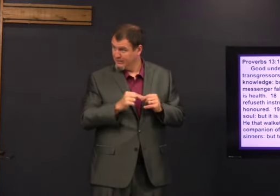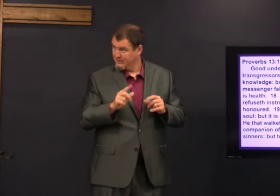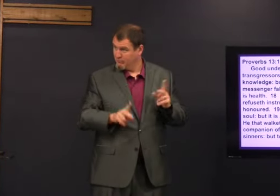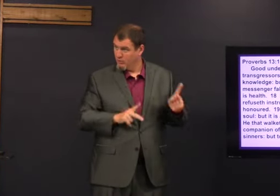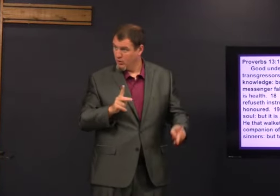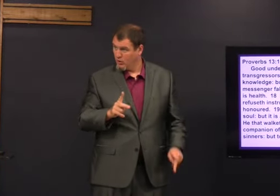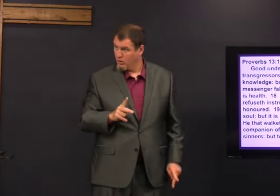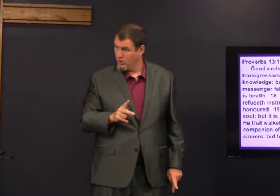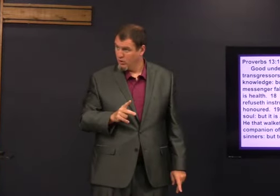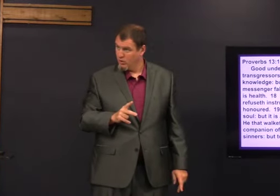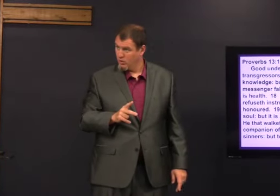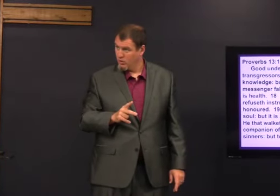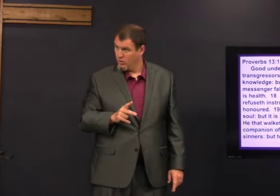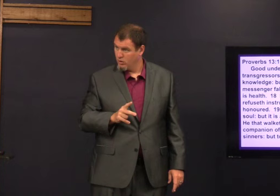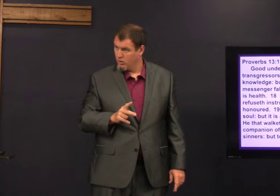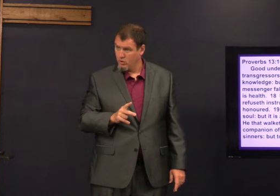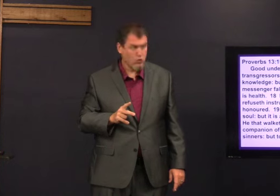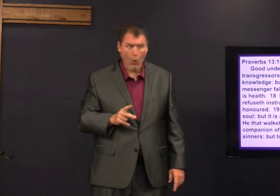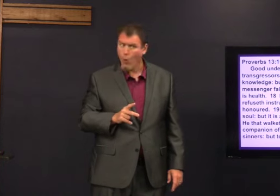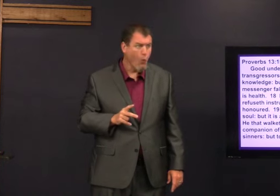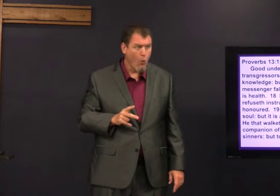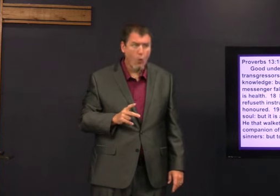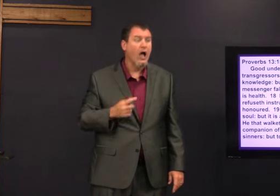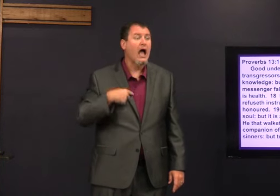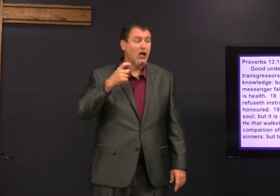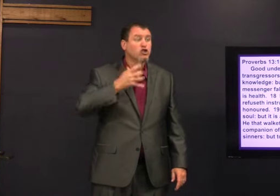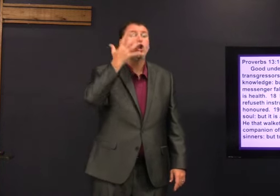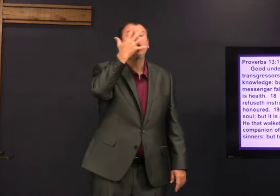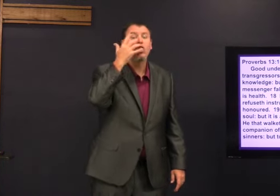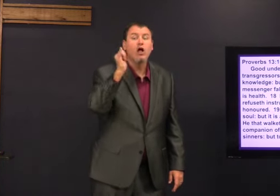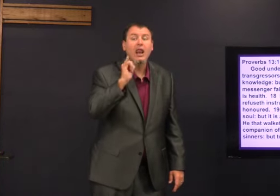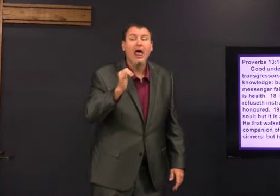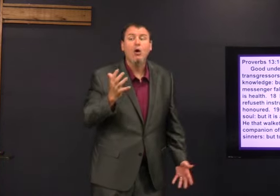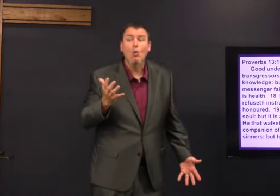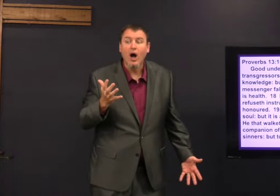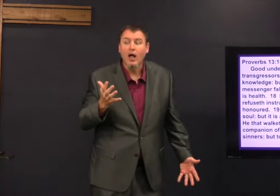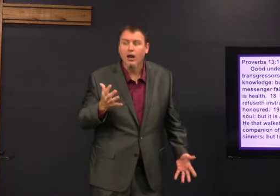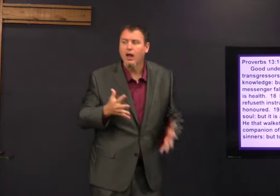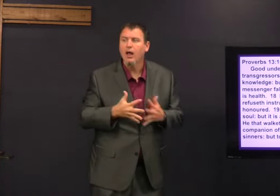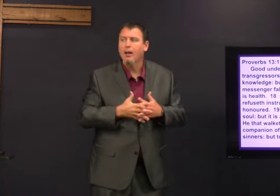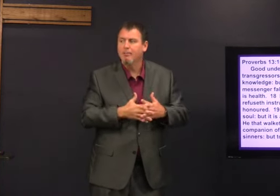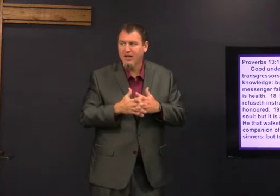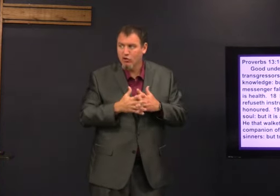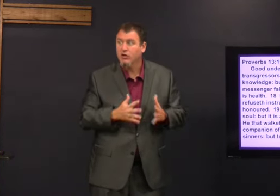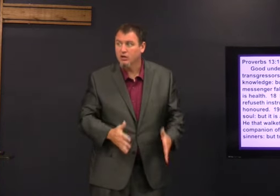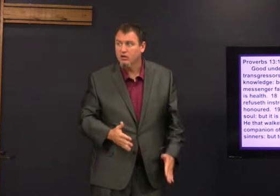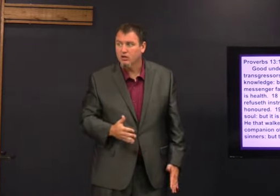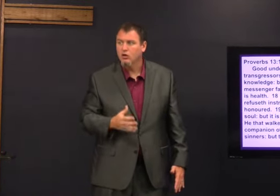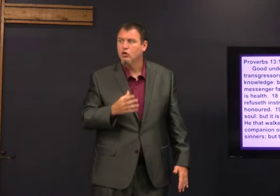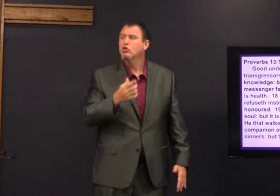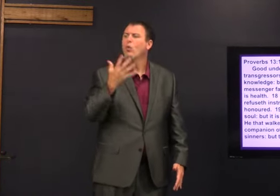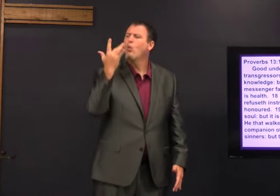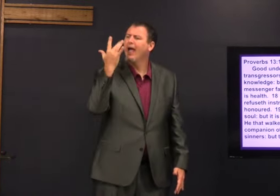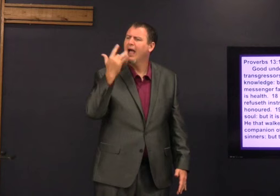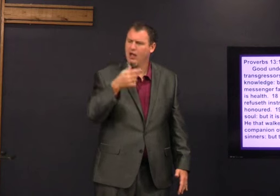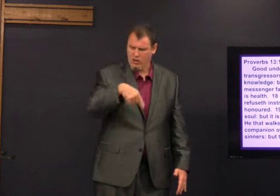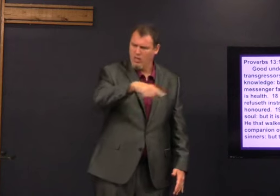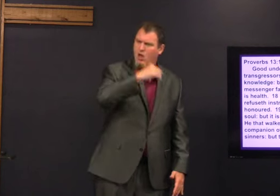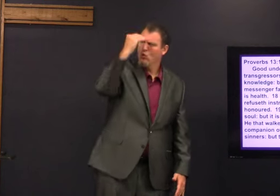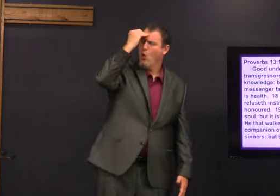Should I look like someone who's Japanese? I should look like what? An American. Why?